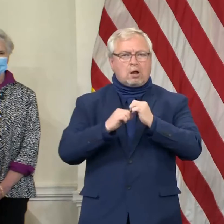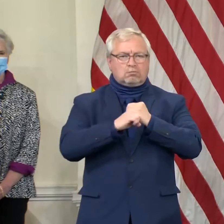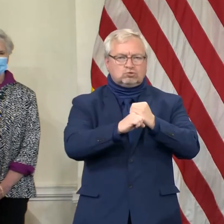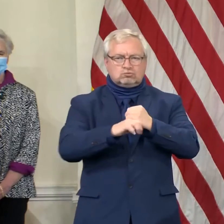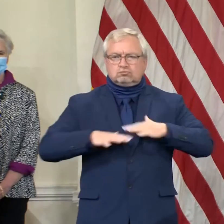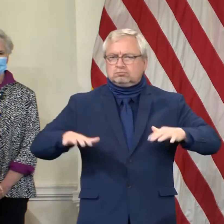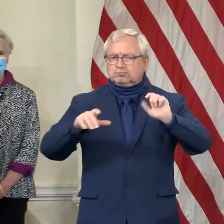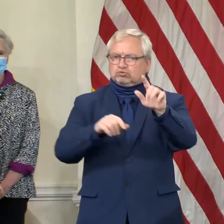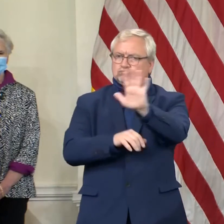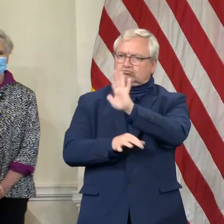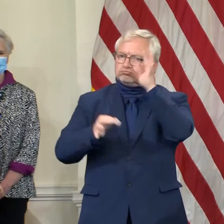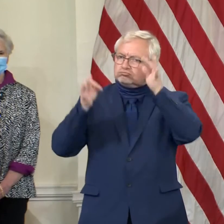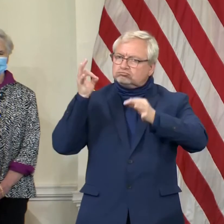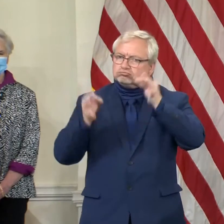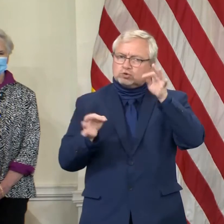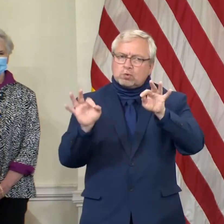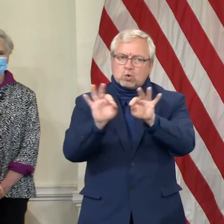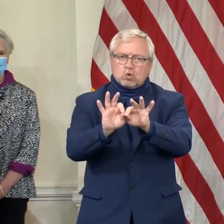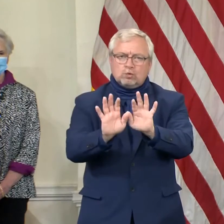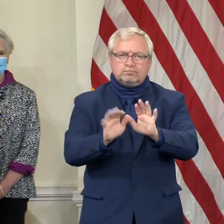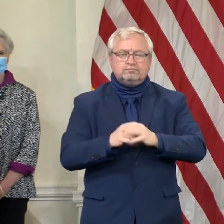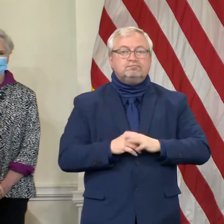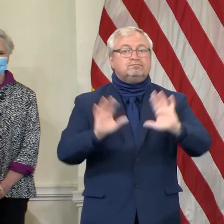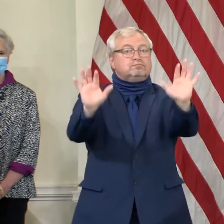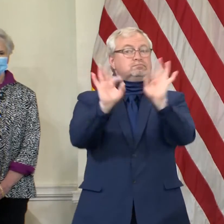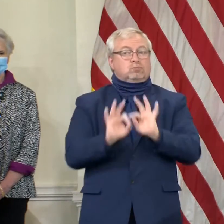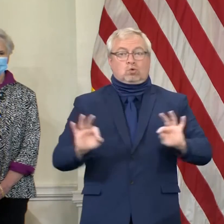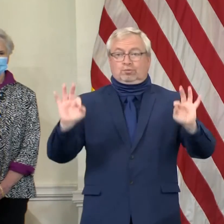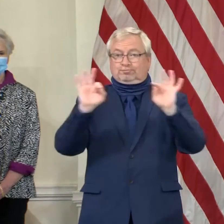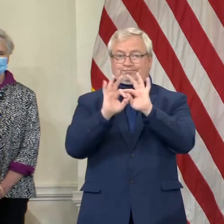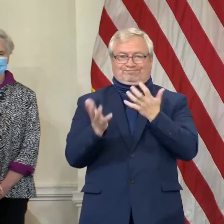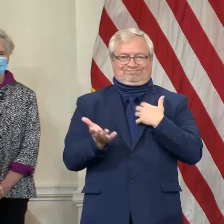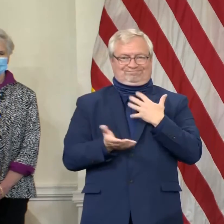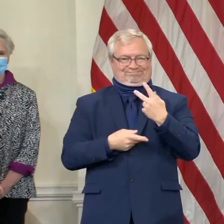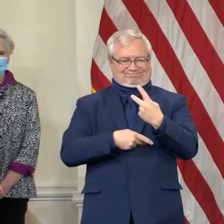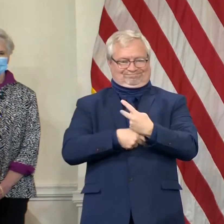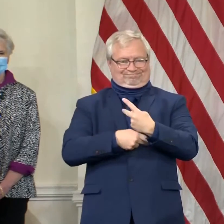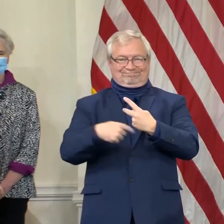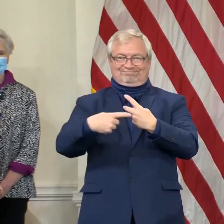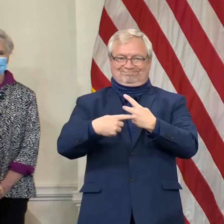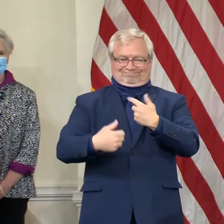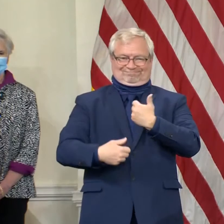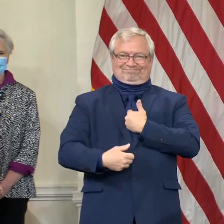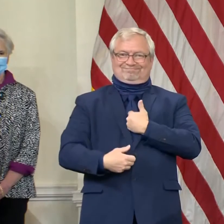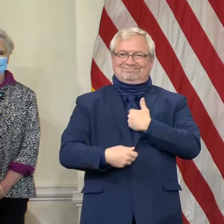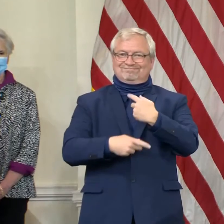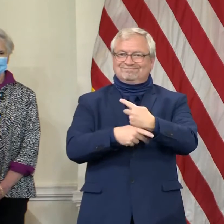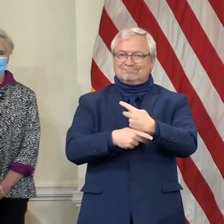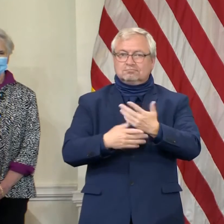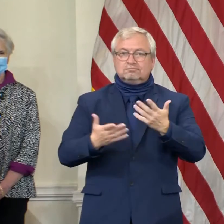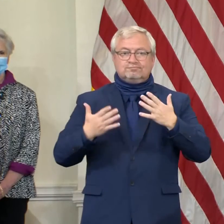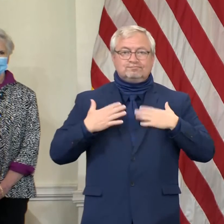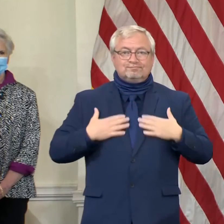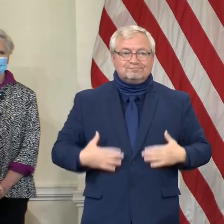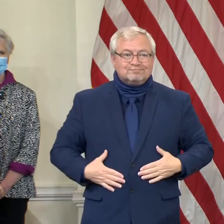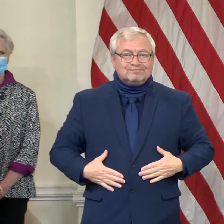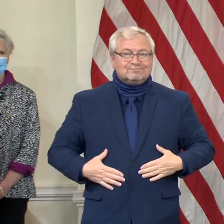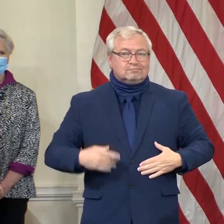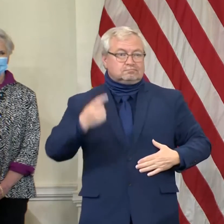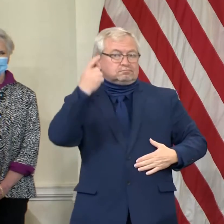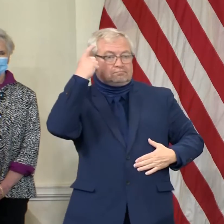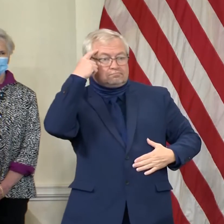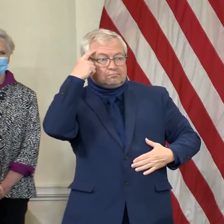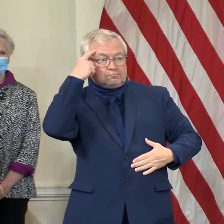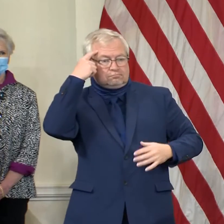This is time to take care of ourselves, both physically and mentally. Let's make sure we